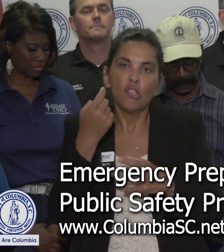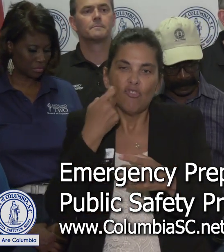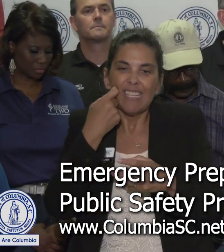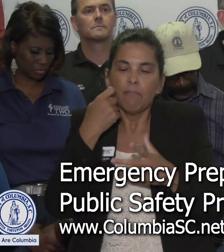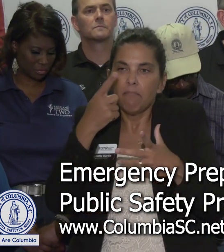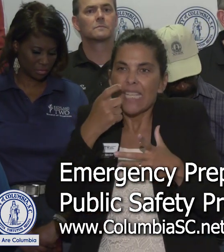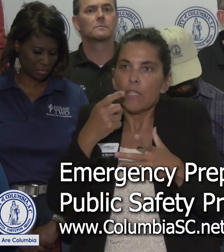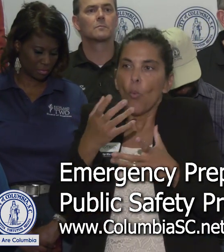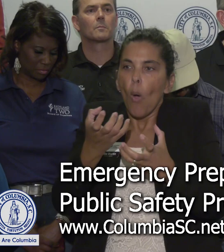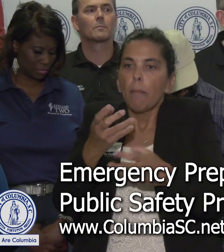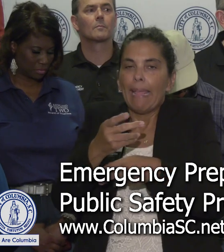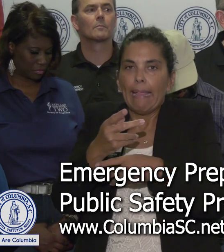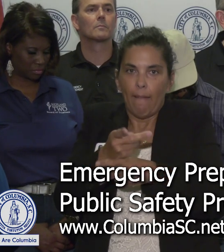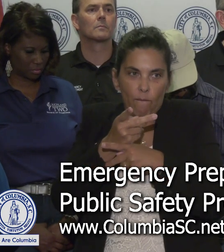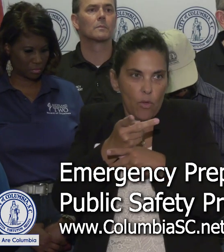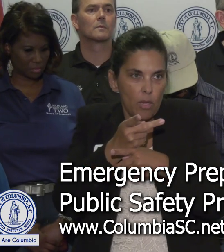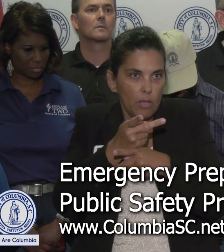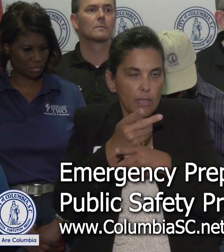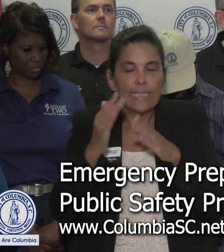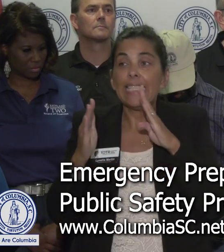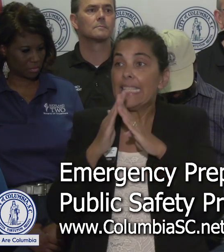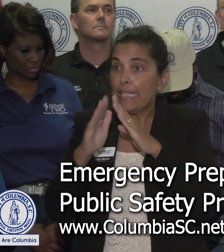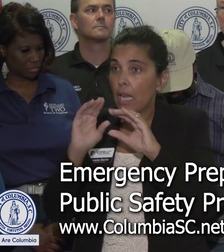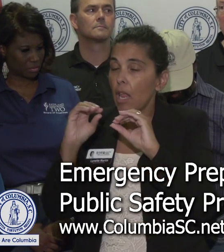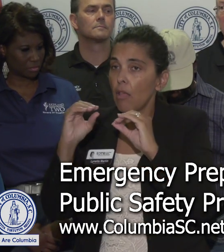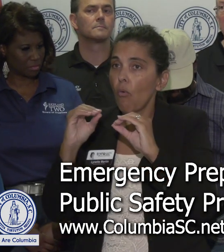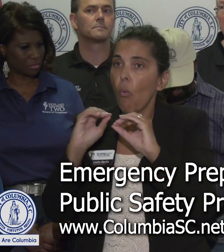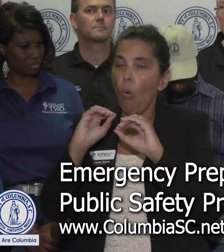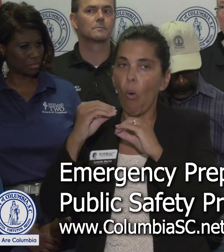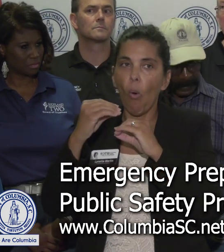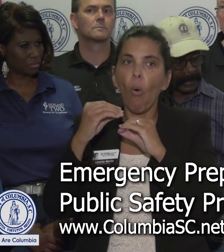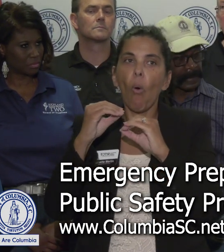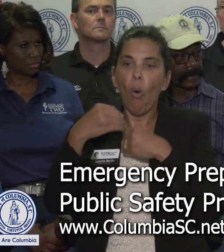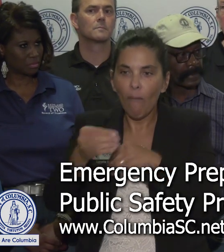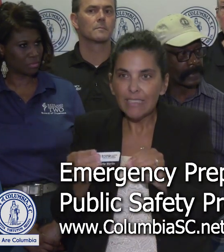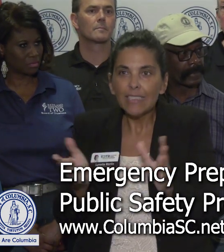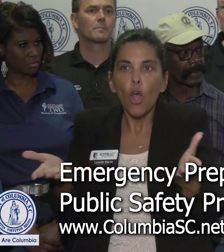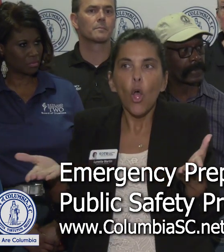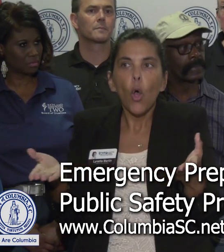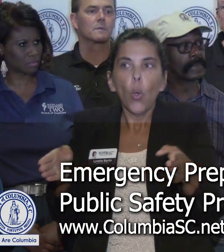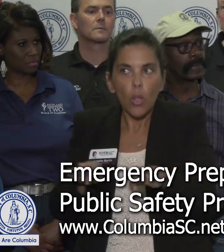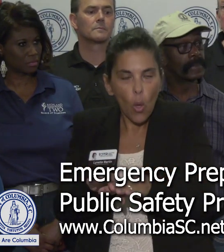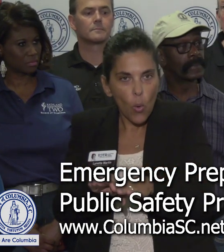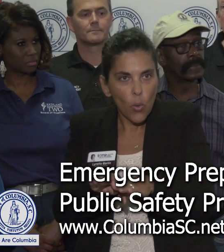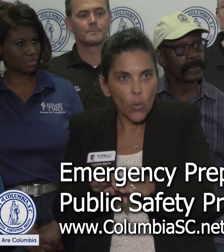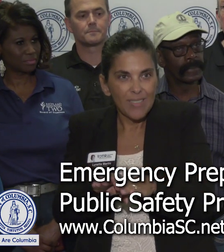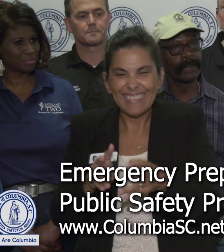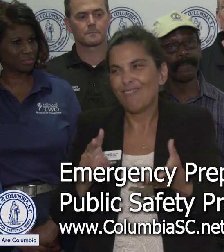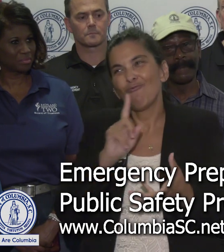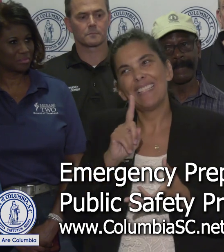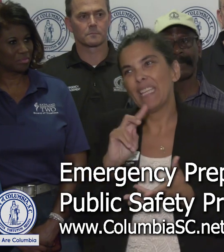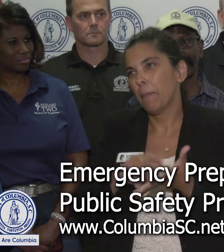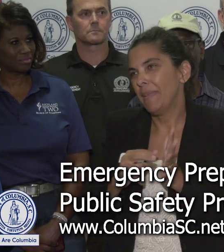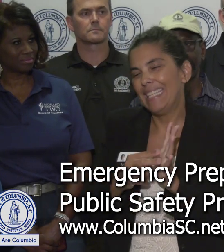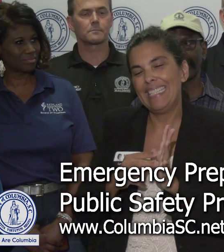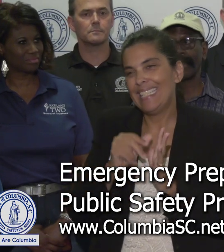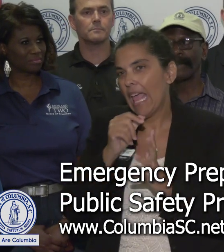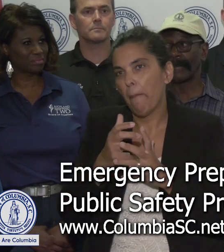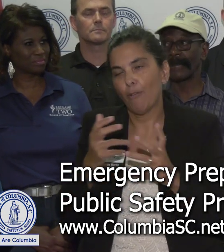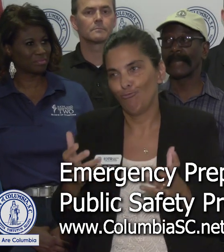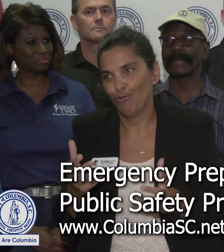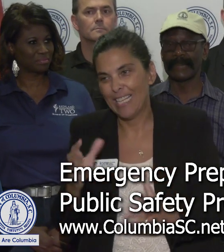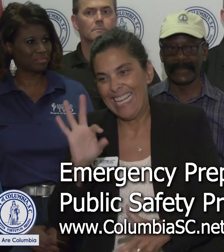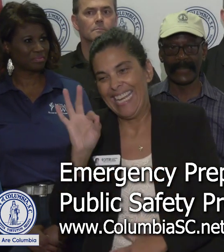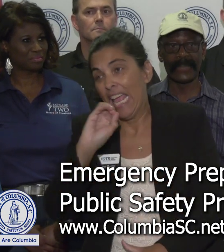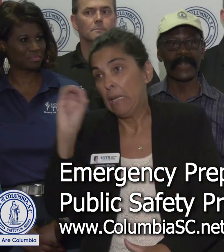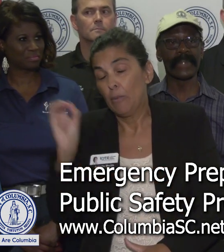caution. City offices will be closed. That really doesn't mean much for the City of Columbia. 90% of our staff